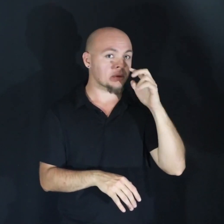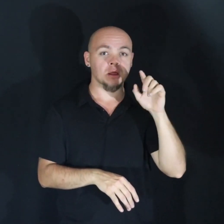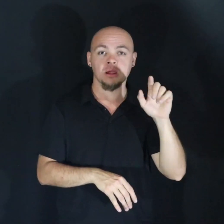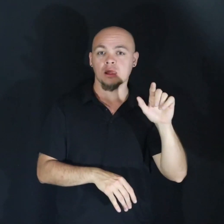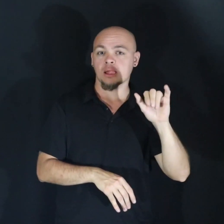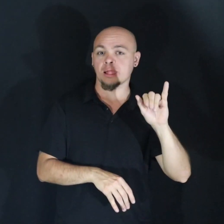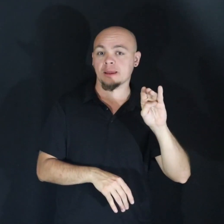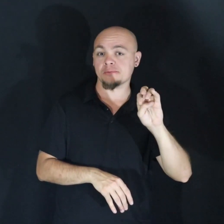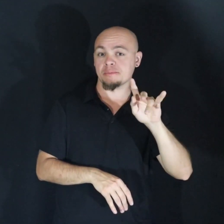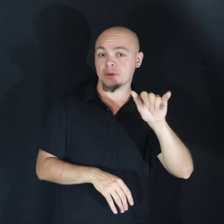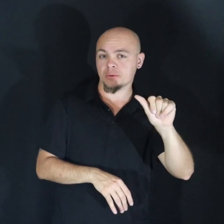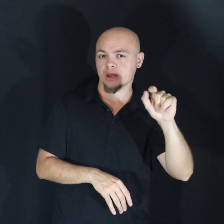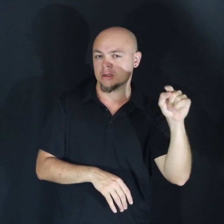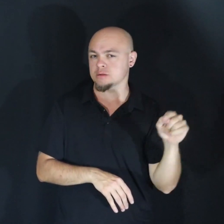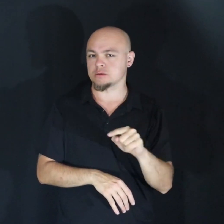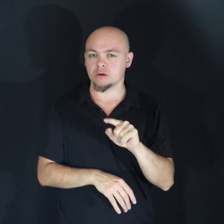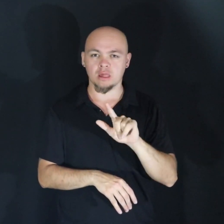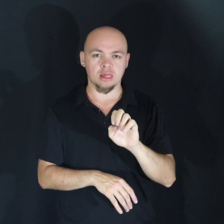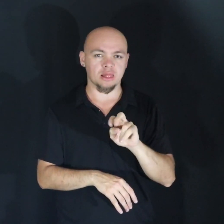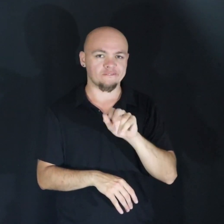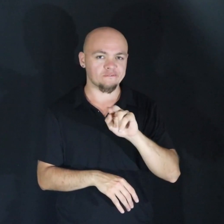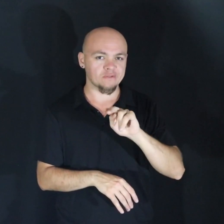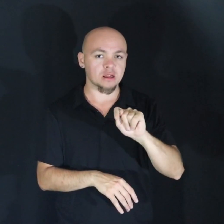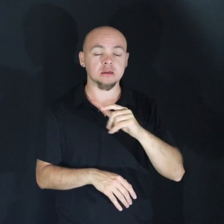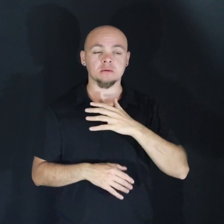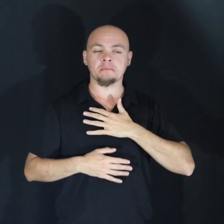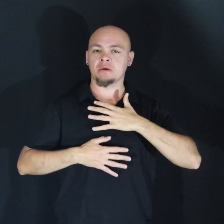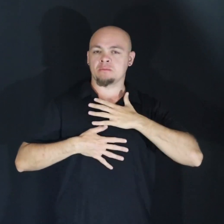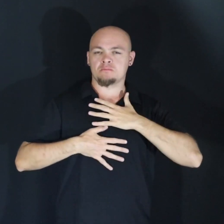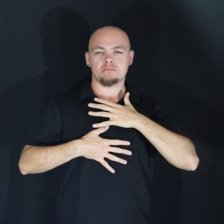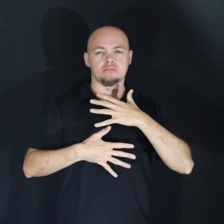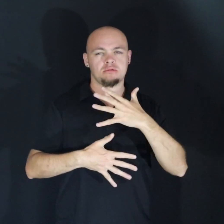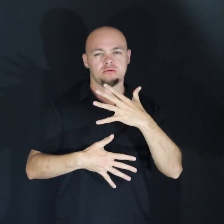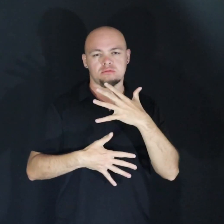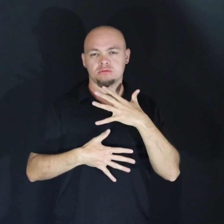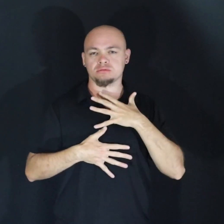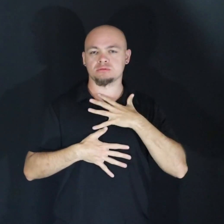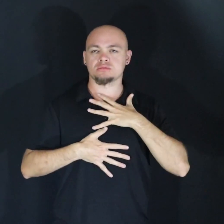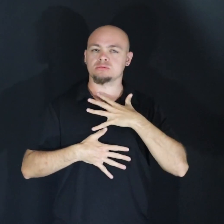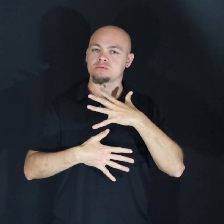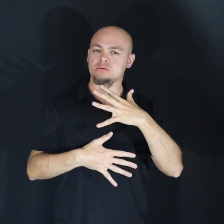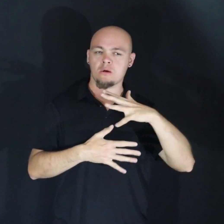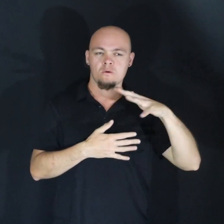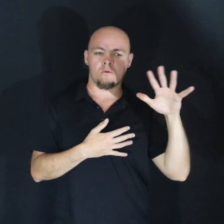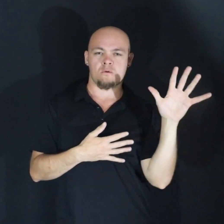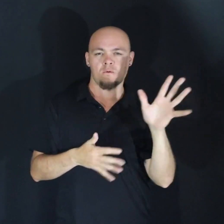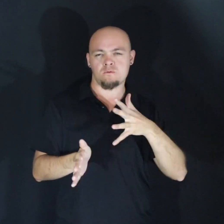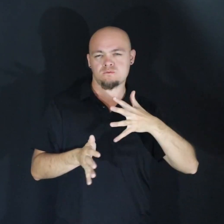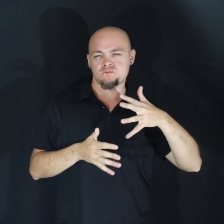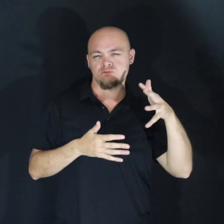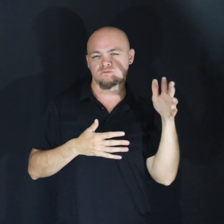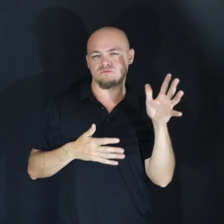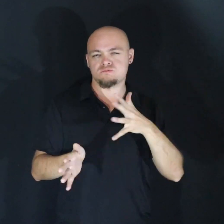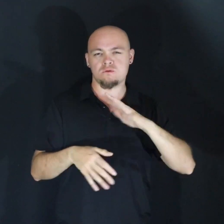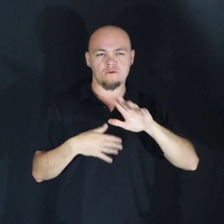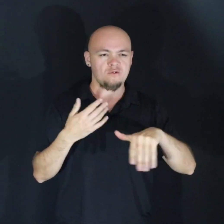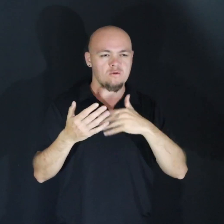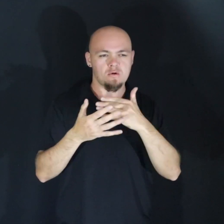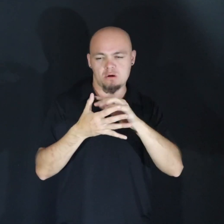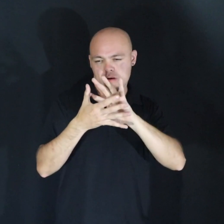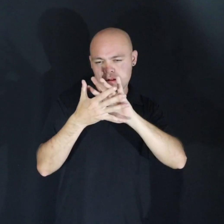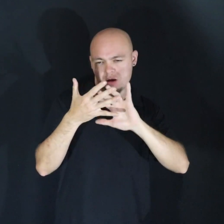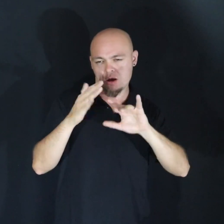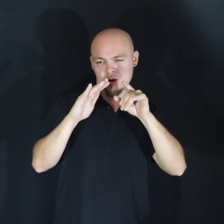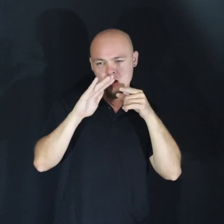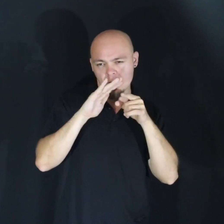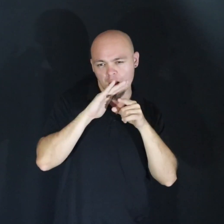Levant. And my breath, the winds that blow the sails of Odysseus in his journey